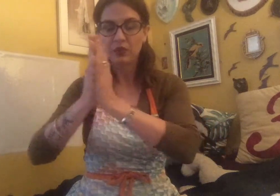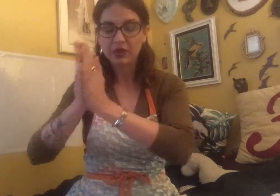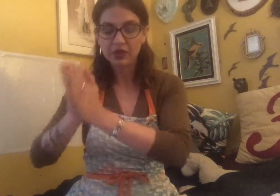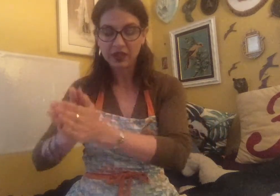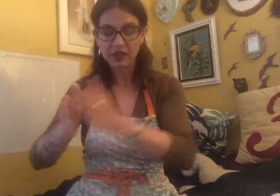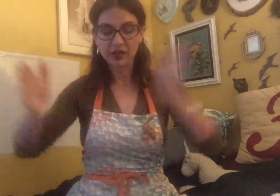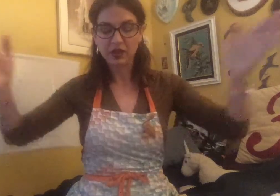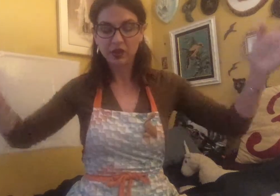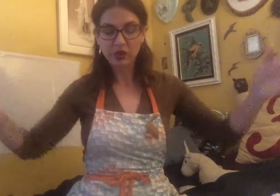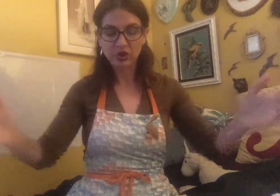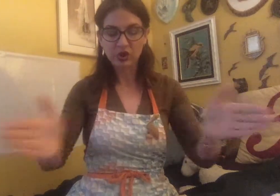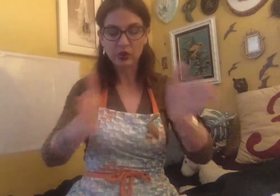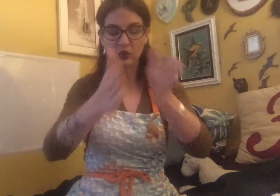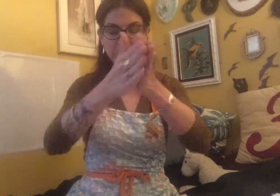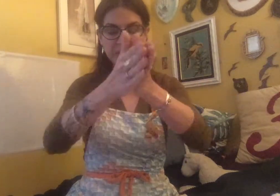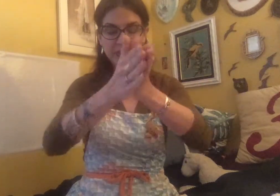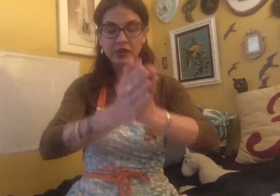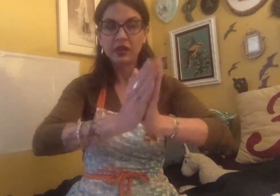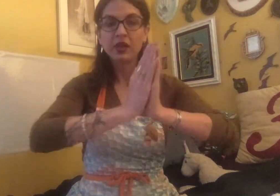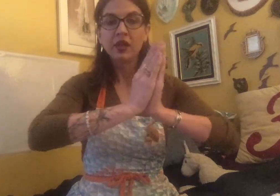L-U-K, Luke,